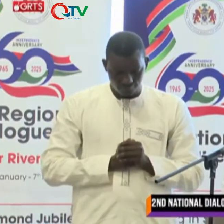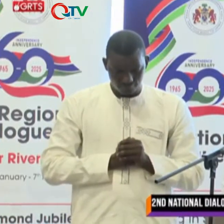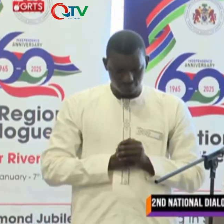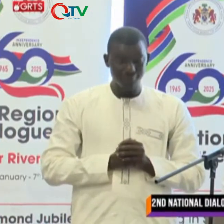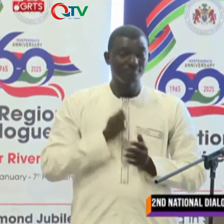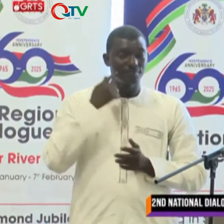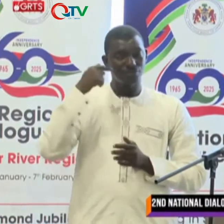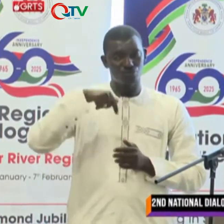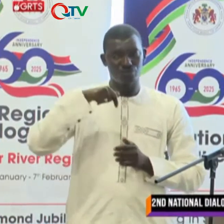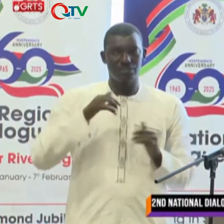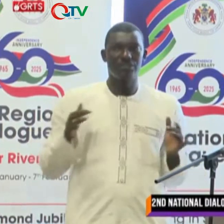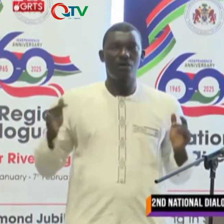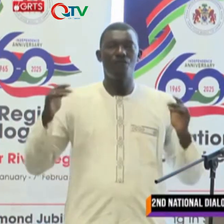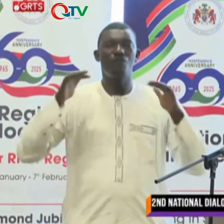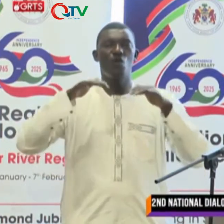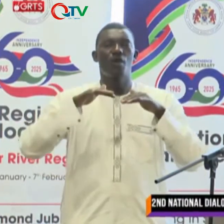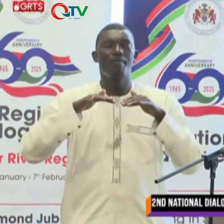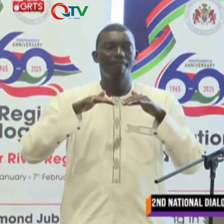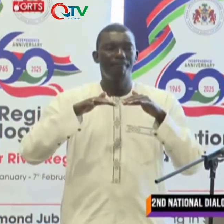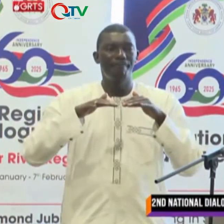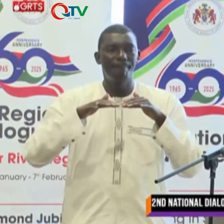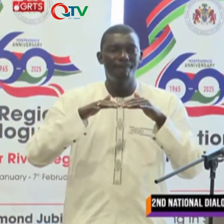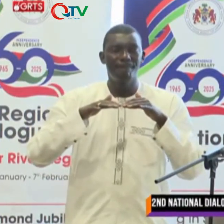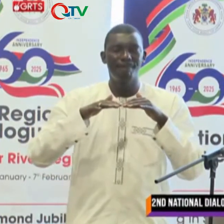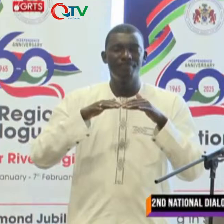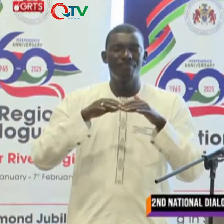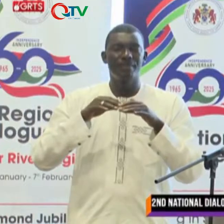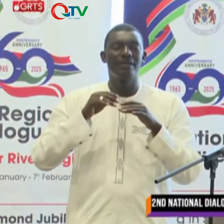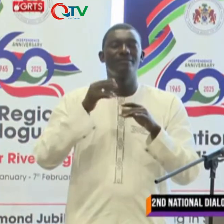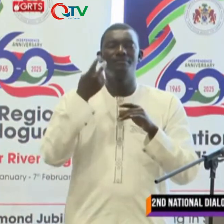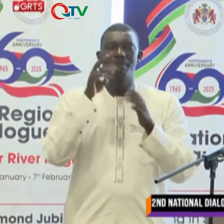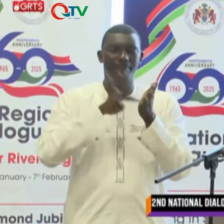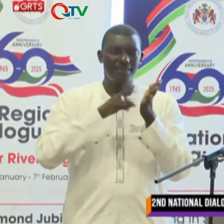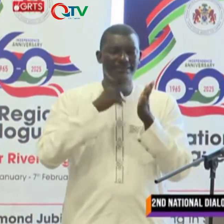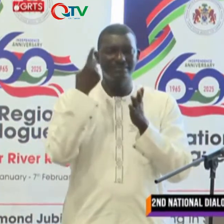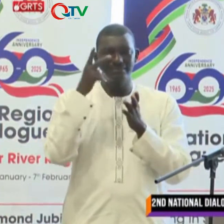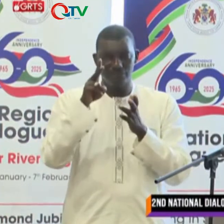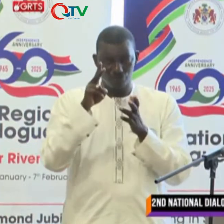Today's forum, punctuating the second national dialogue,